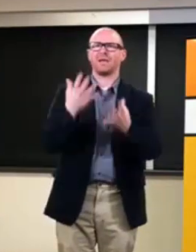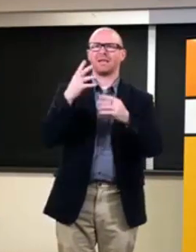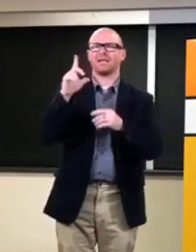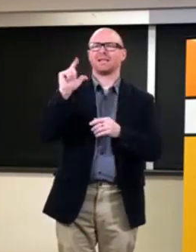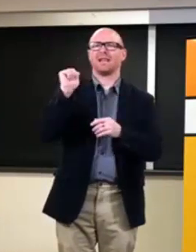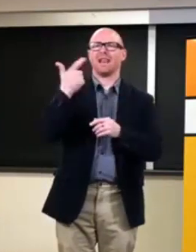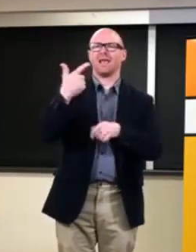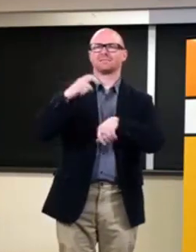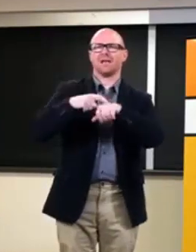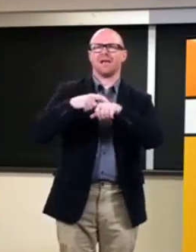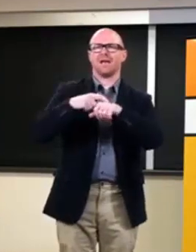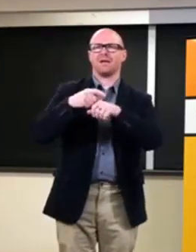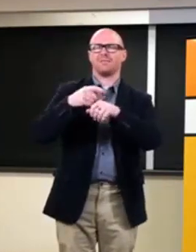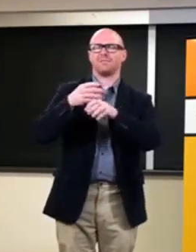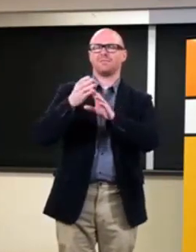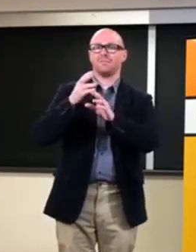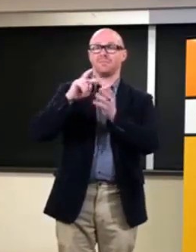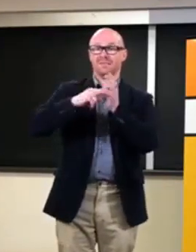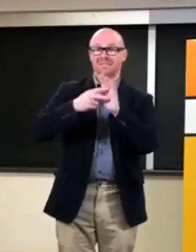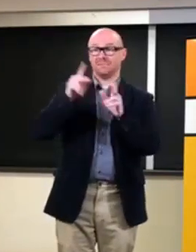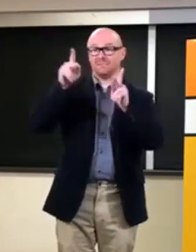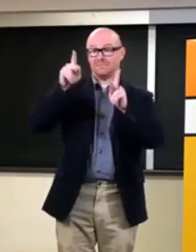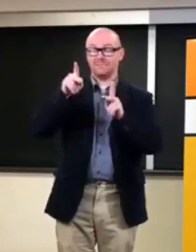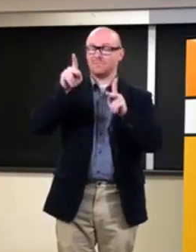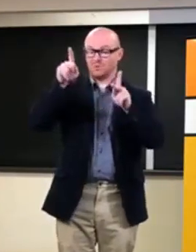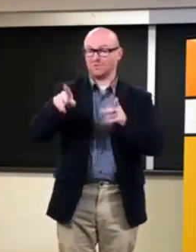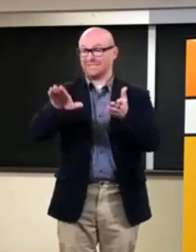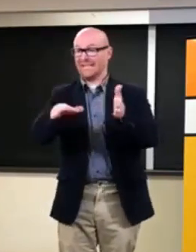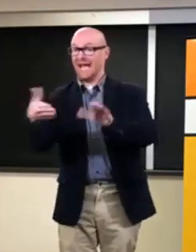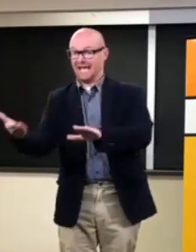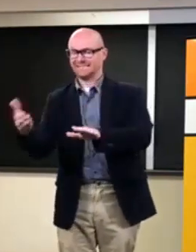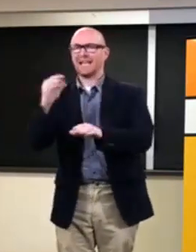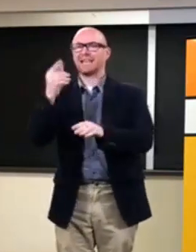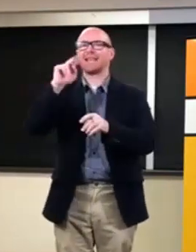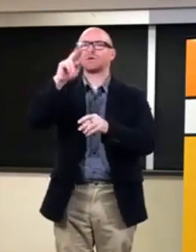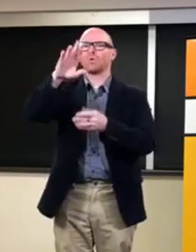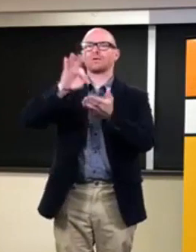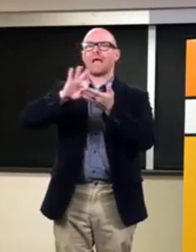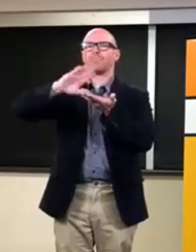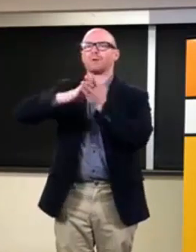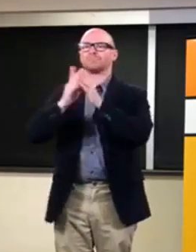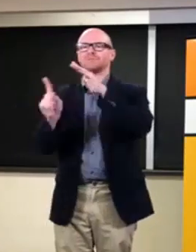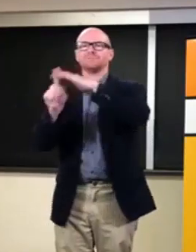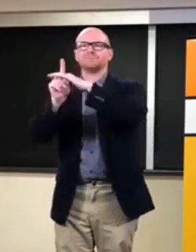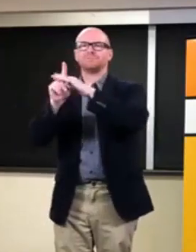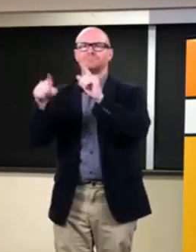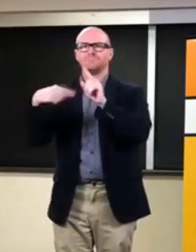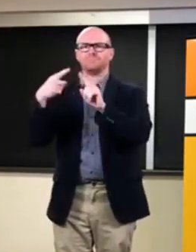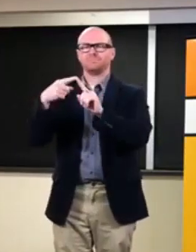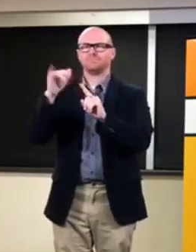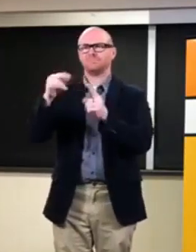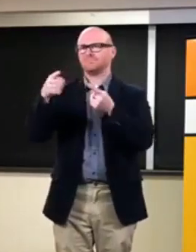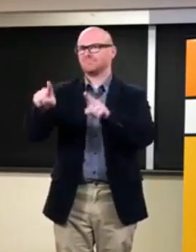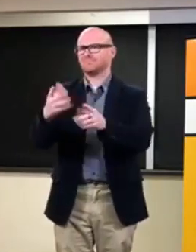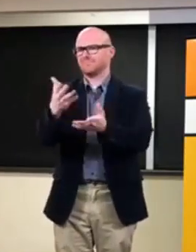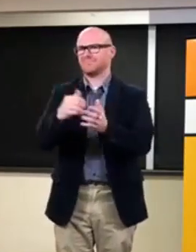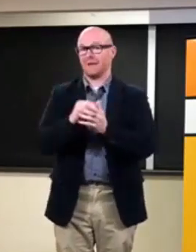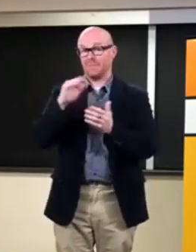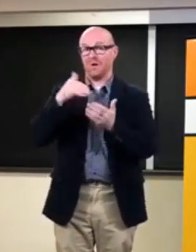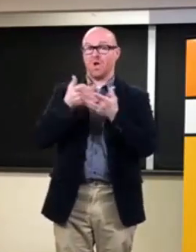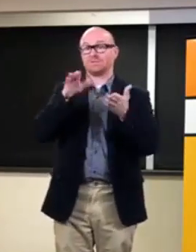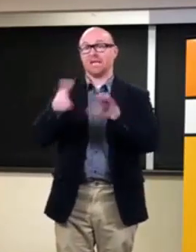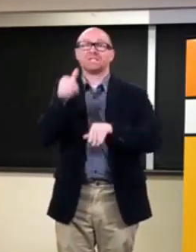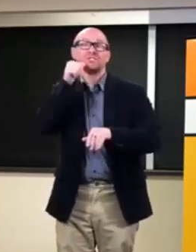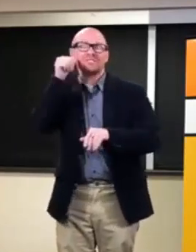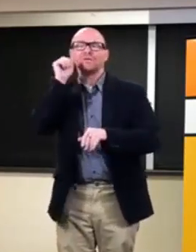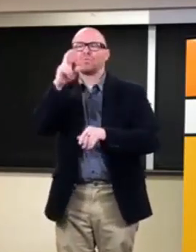time between somebody dying and that death appearing? Sure. In our count? So the question is, what is the lag time on death kind of happening and being